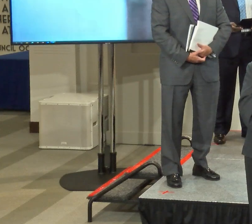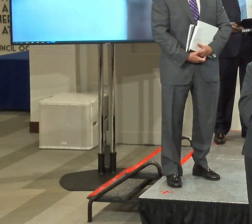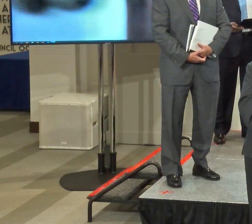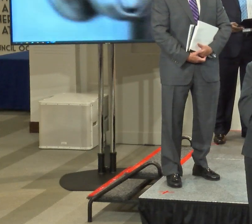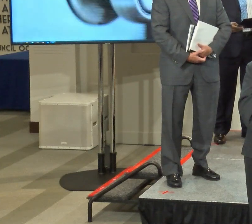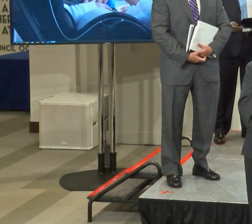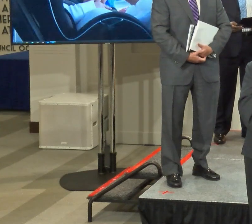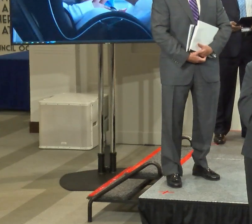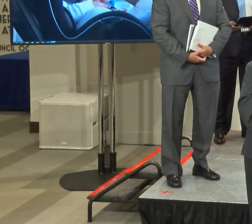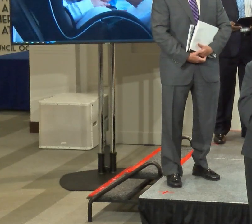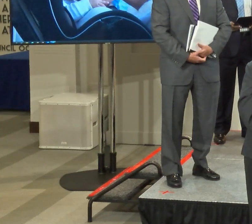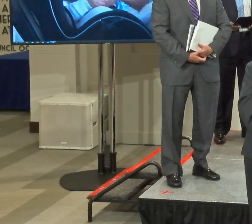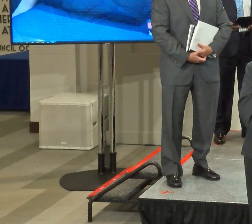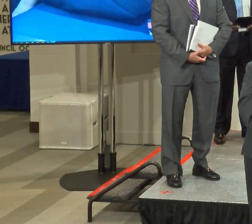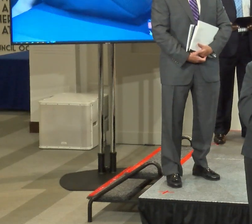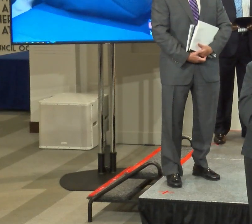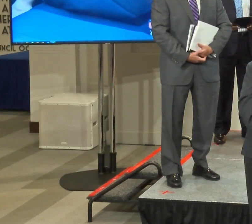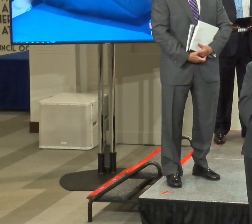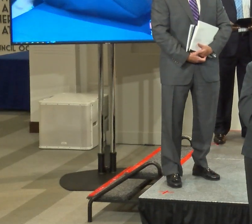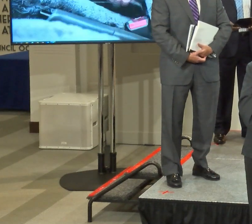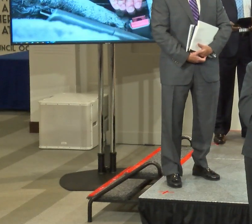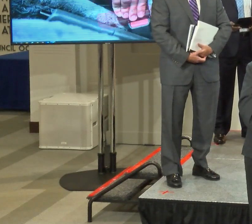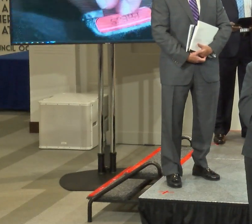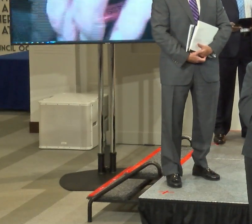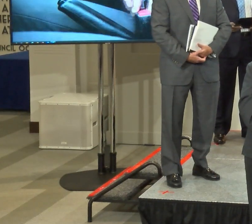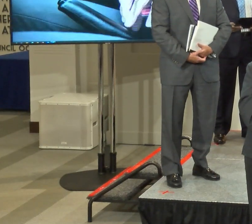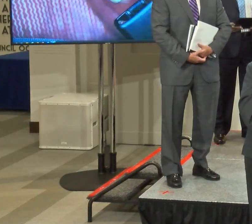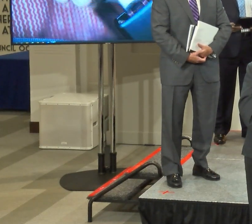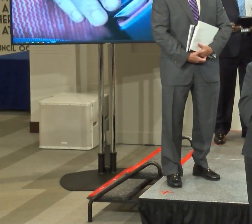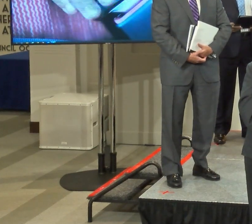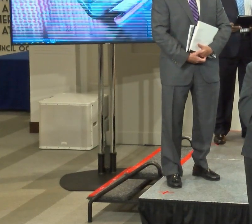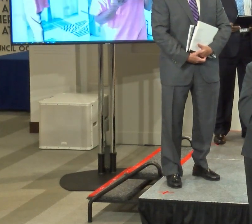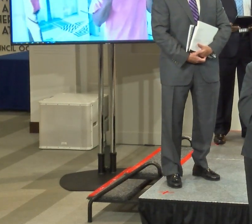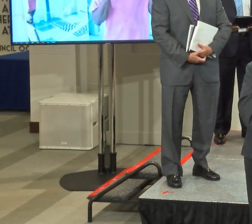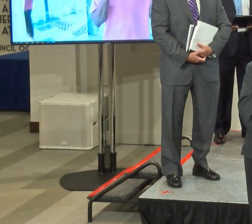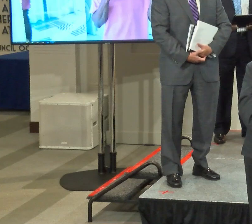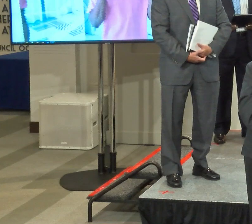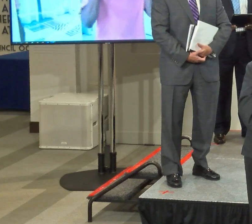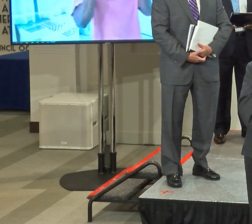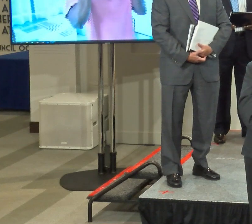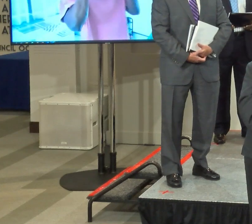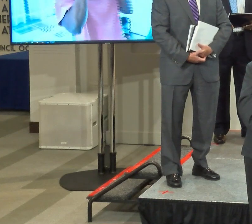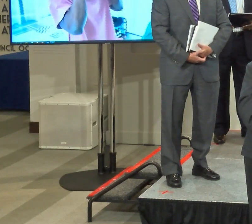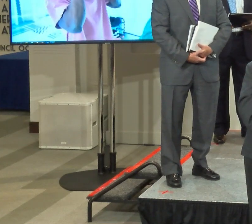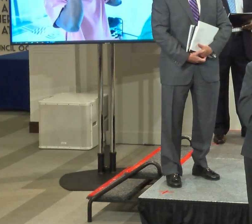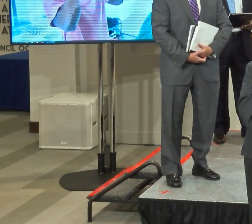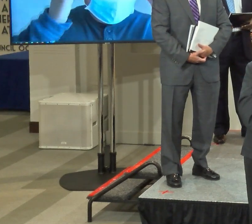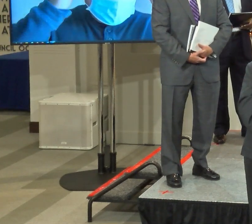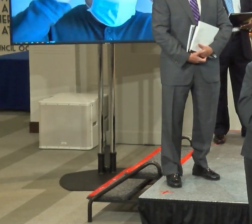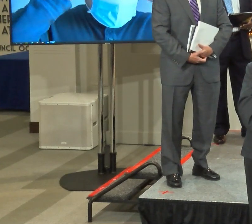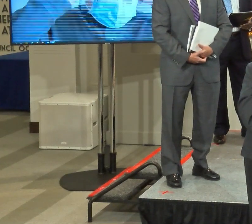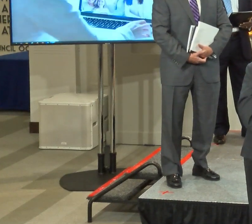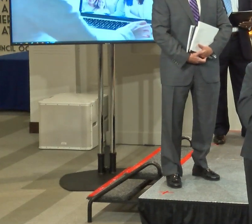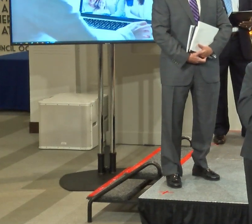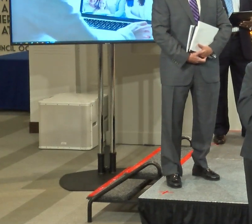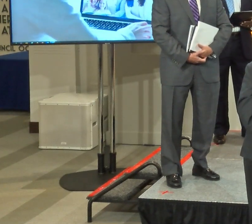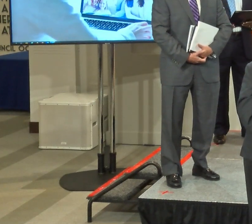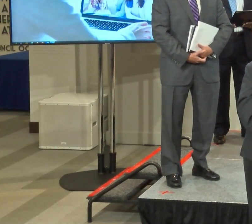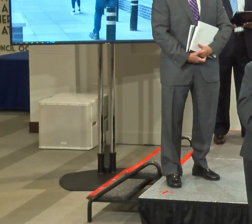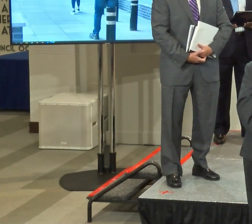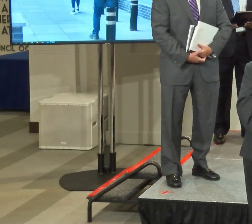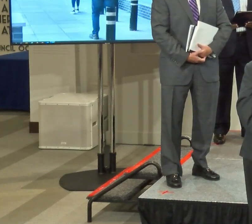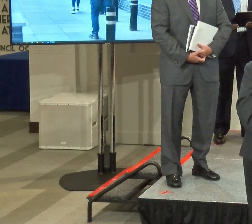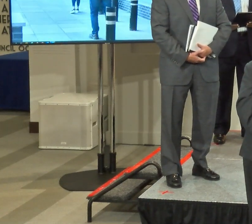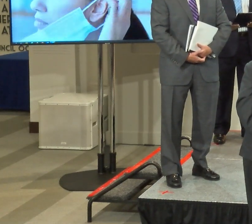seguridad y por la de nuestra familia. Ahora tuvimos que añadir algunas más para proteger a todos. Cada